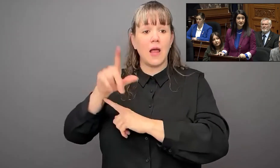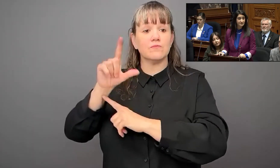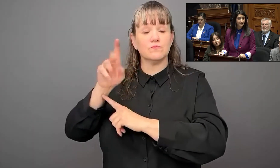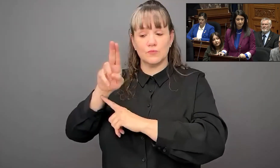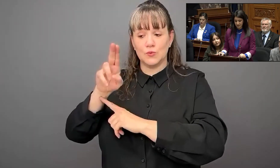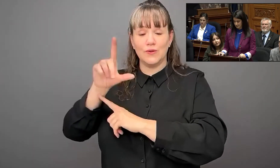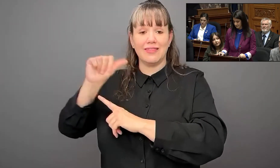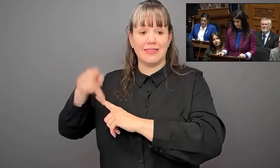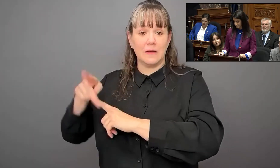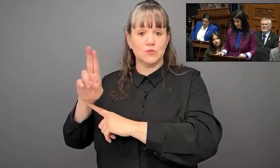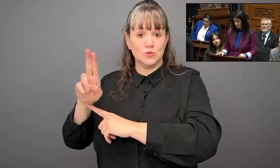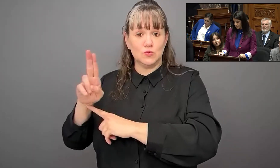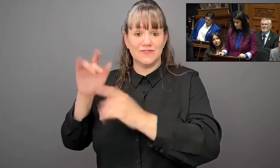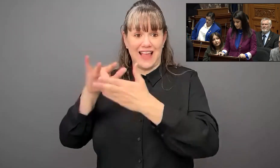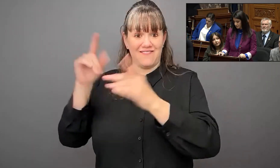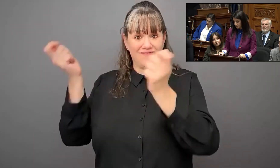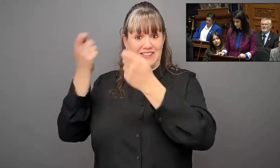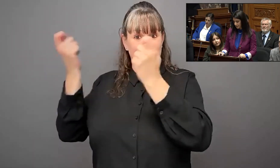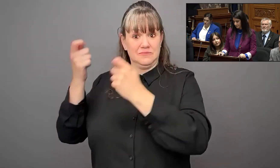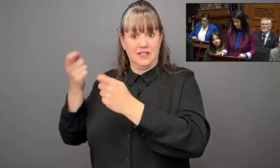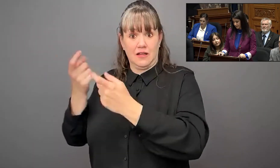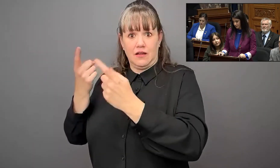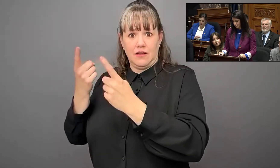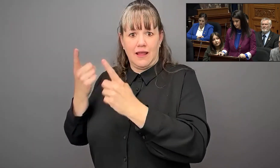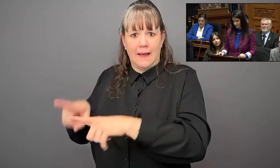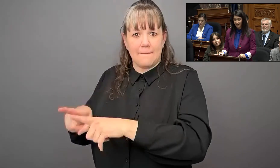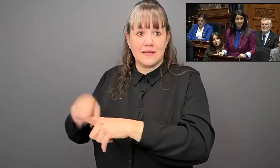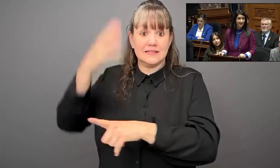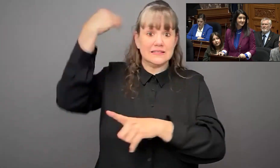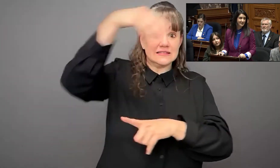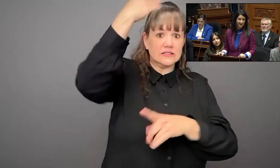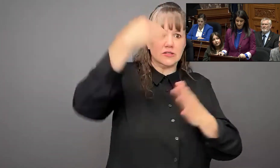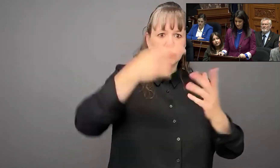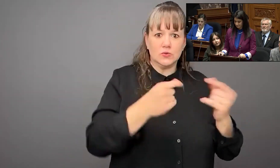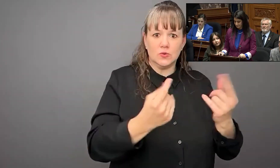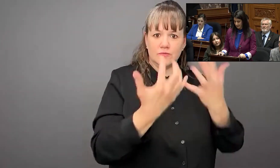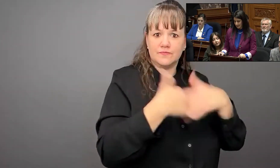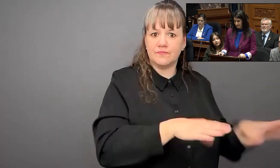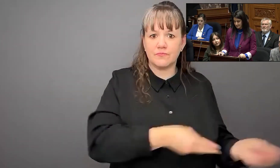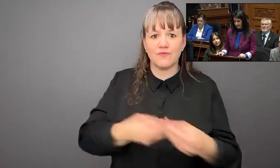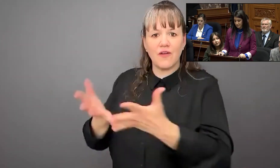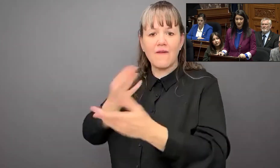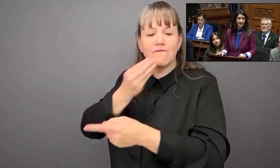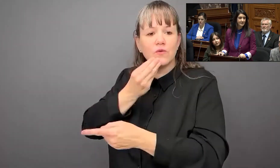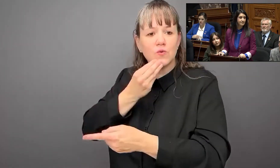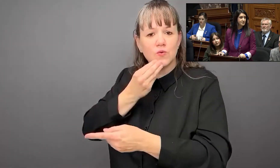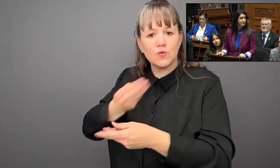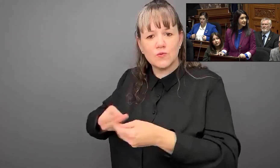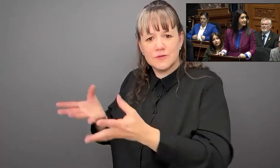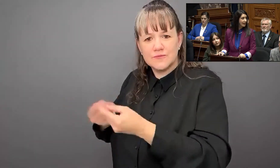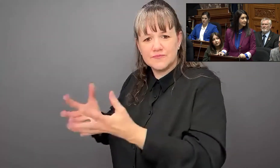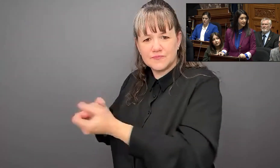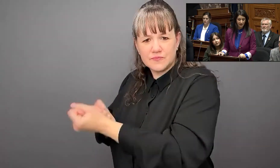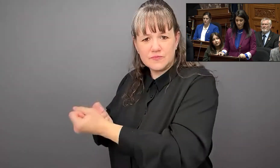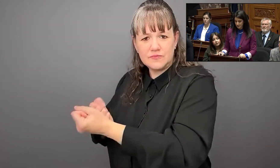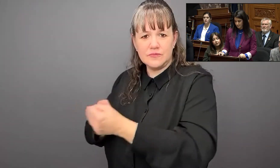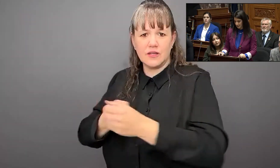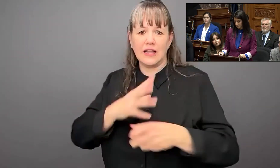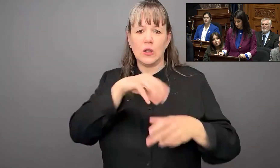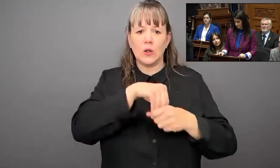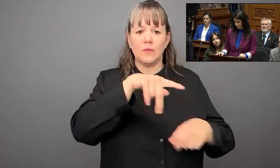action to feed families, including the Guru Nanak Free Kitchen and Khalsa Aid, and stand behind them during a time